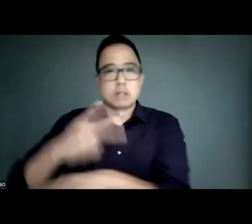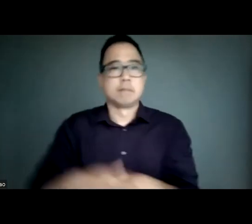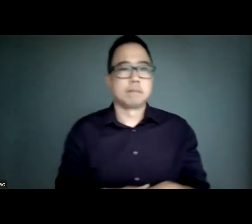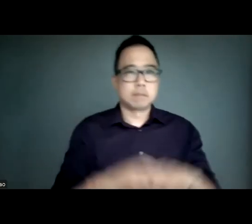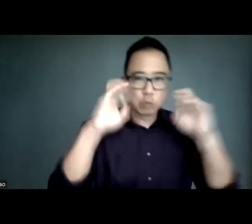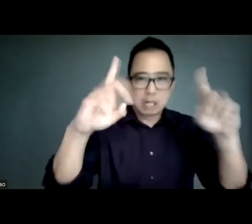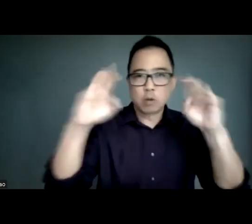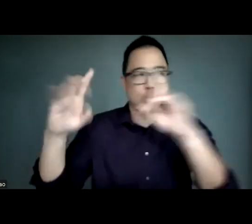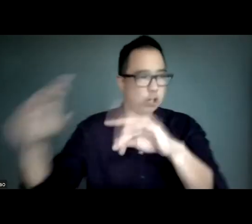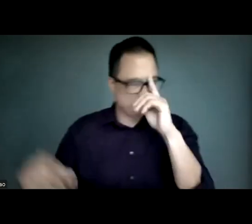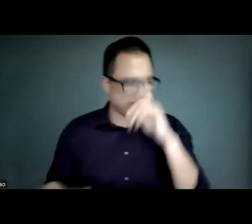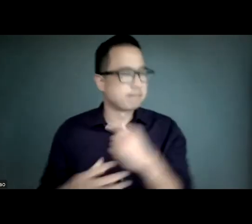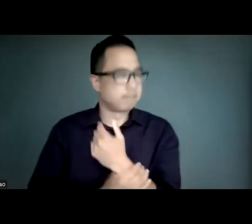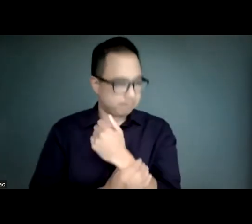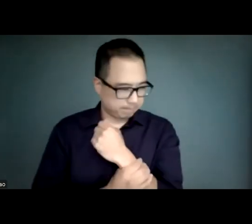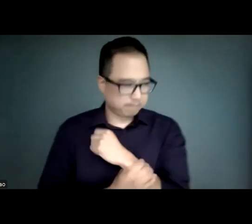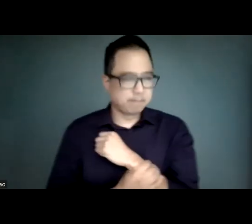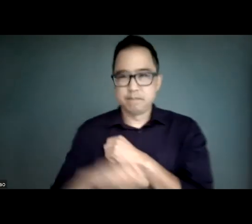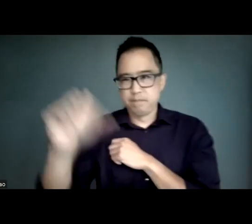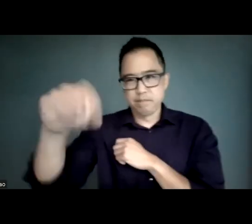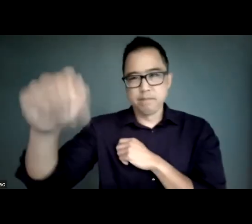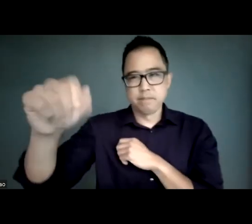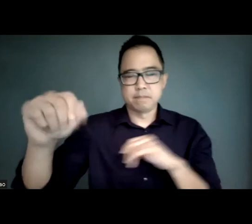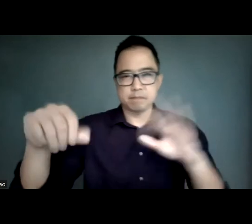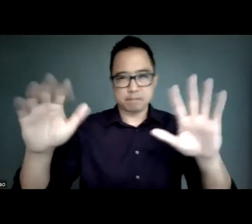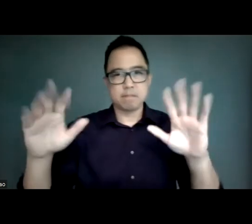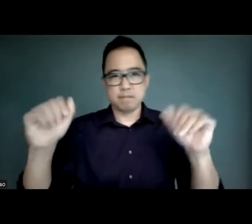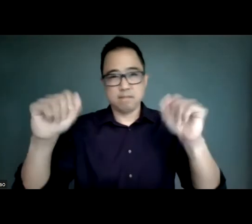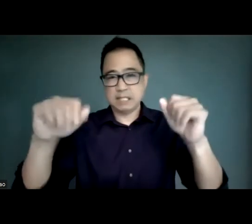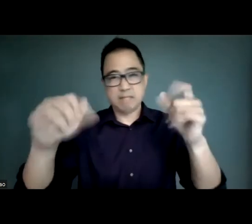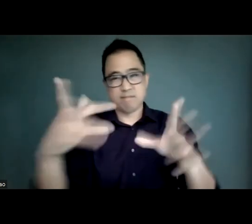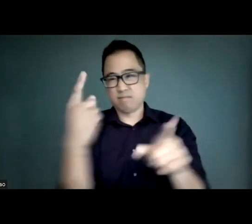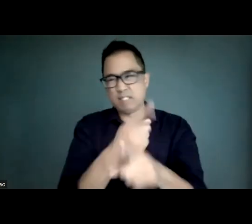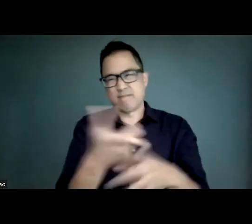Educate people about taking care of themselves. Education.